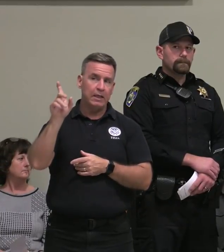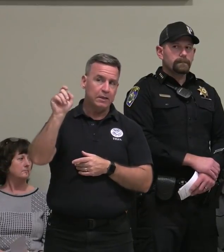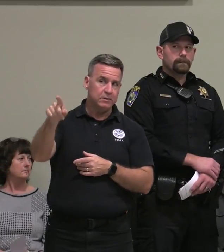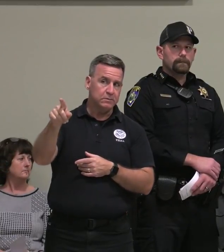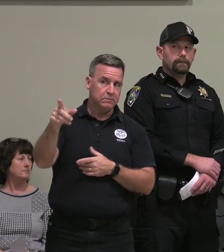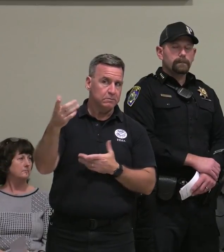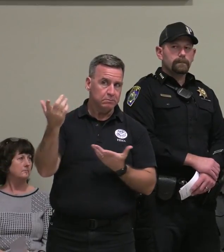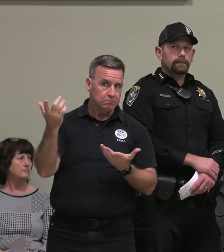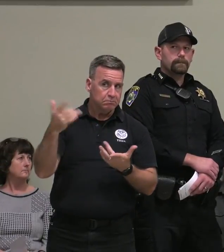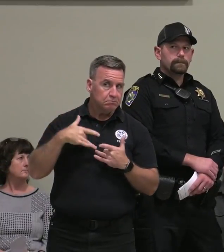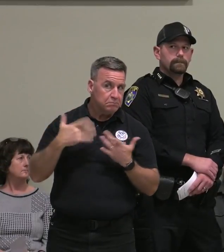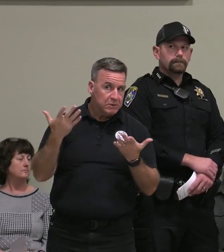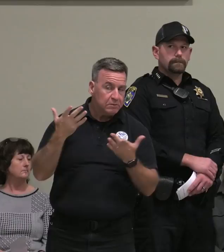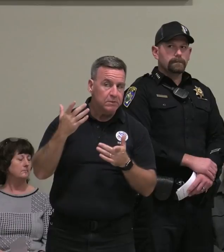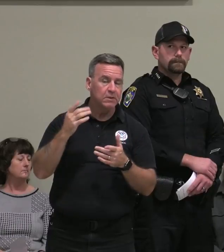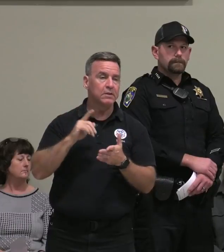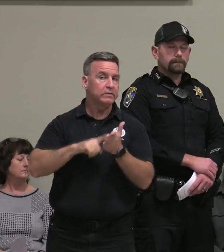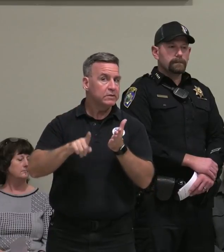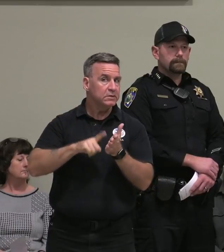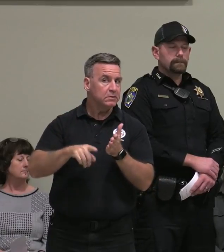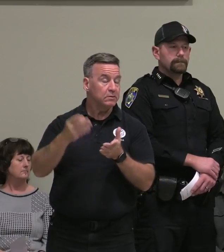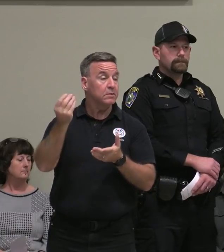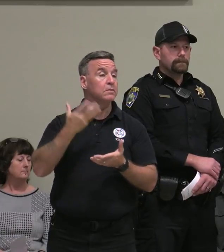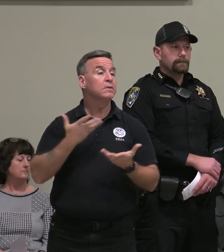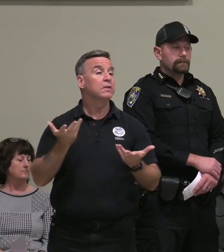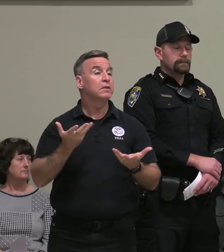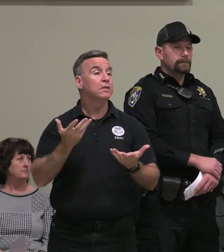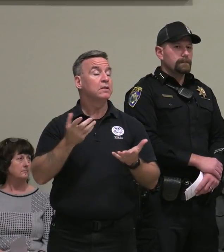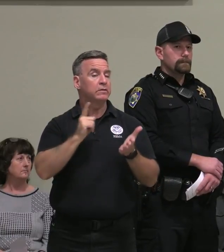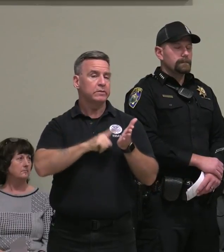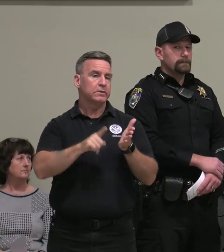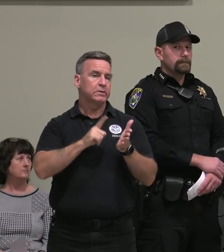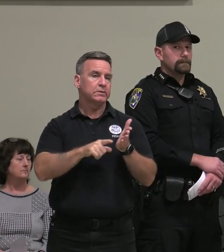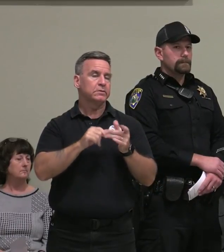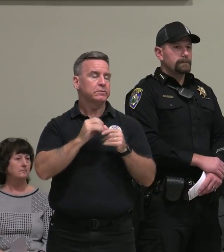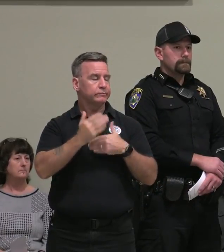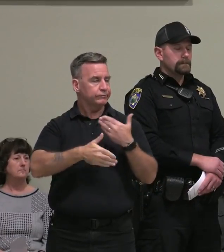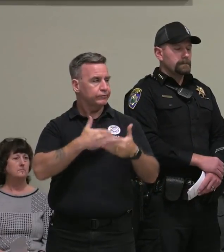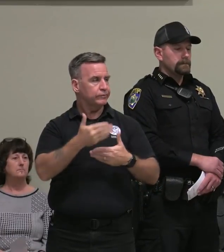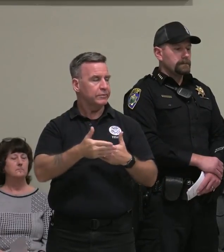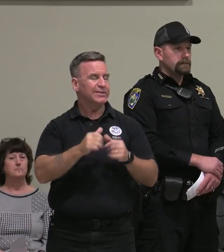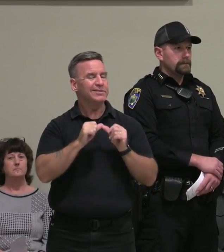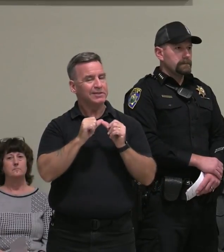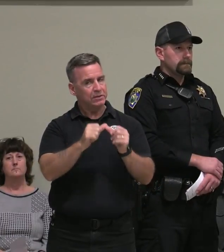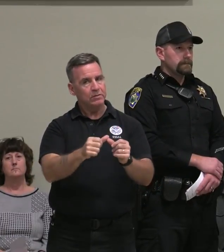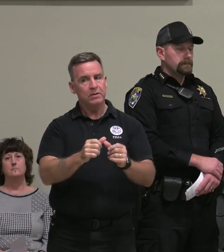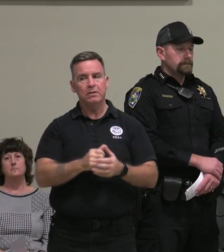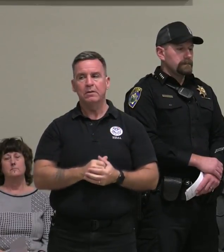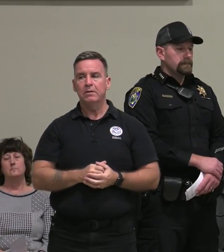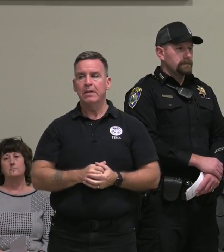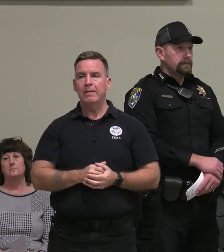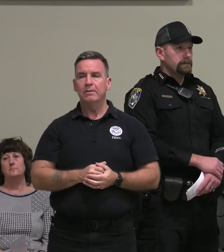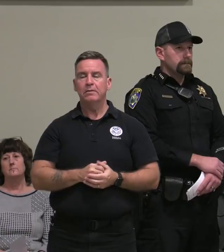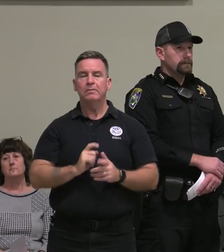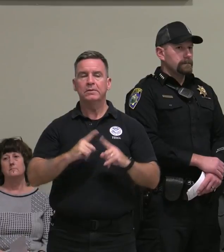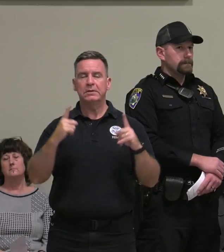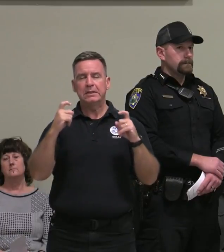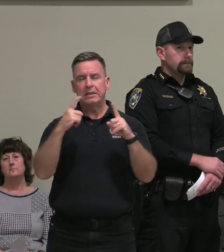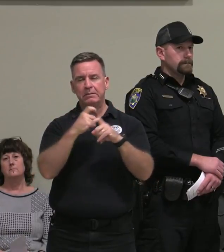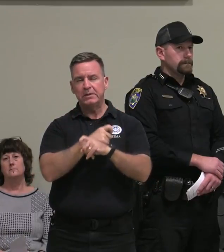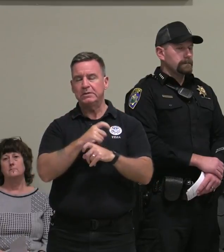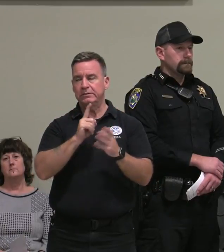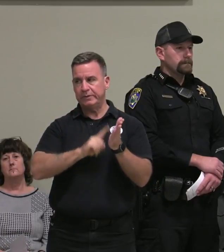I asked him what the status is. What he told me is that the investigation is well underway. It is continuing. It's a complex